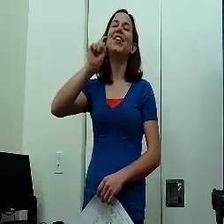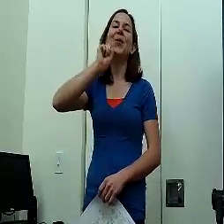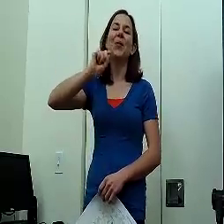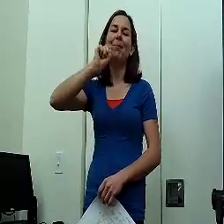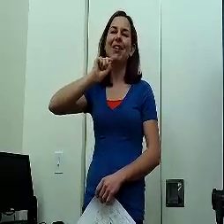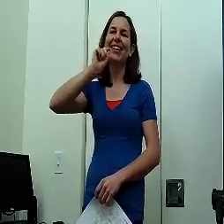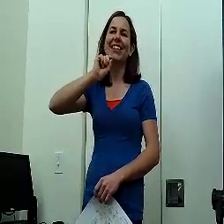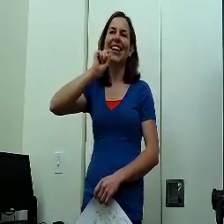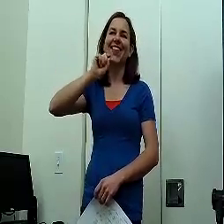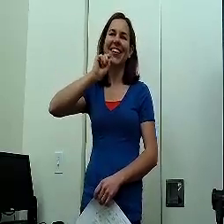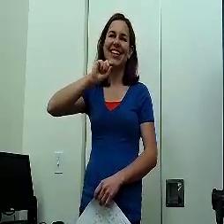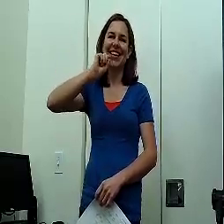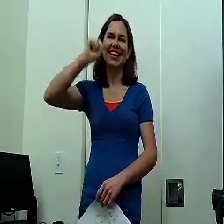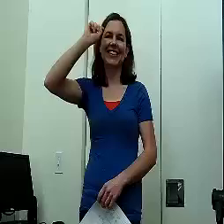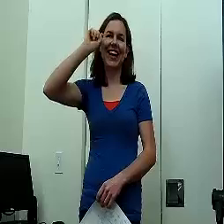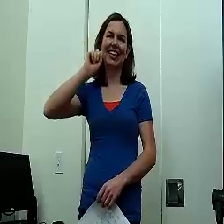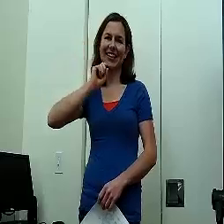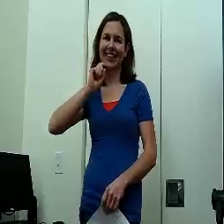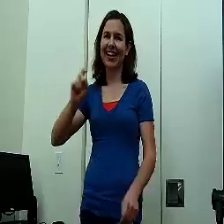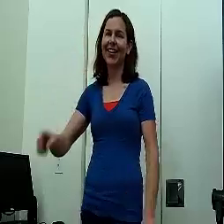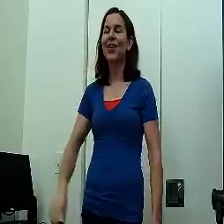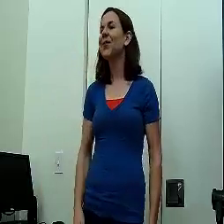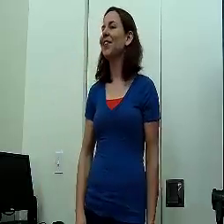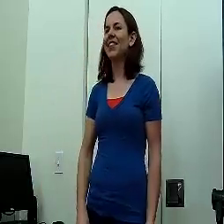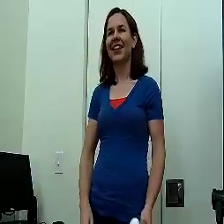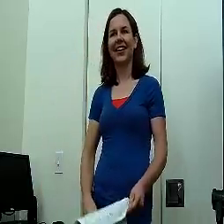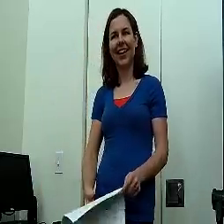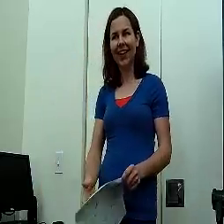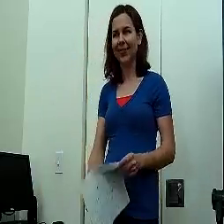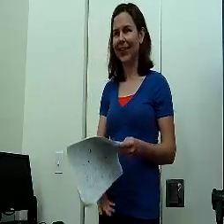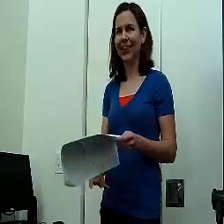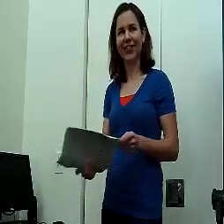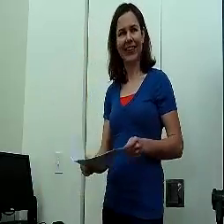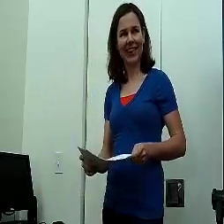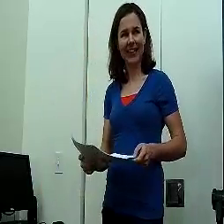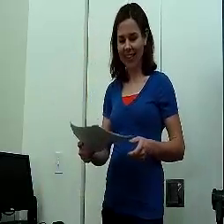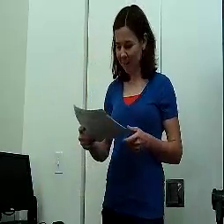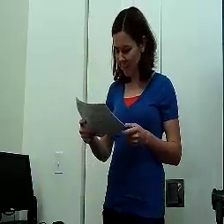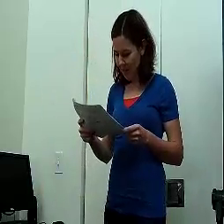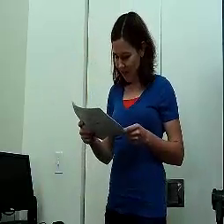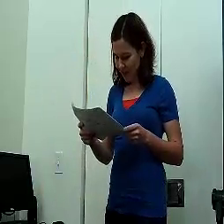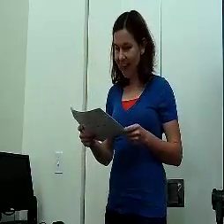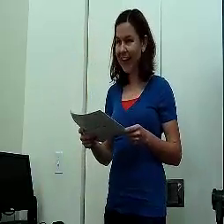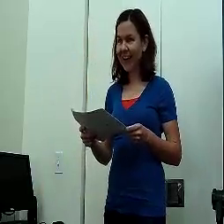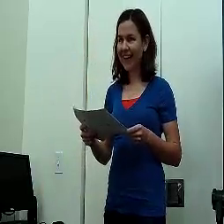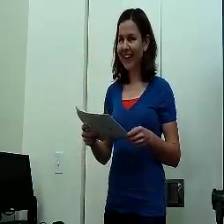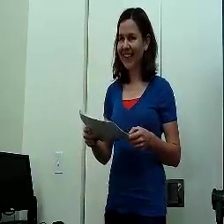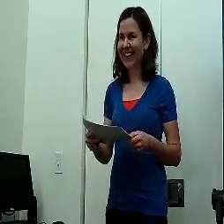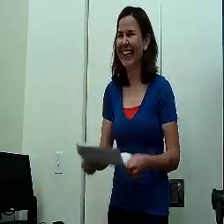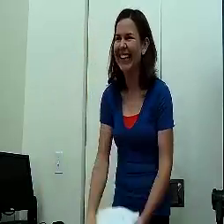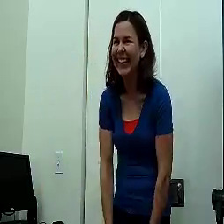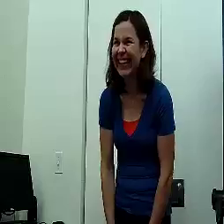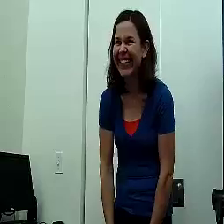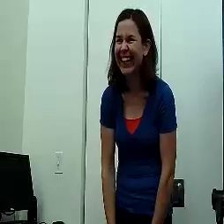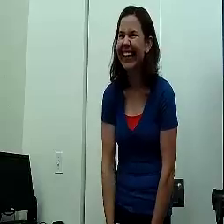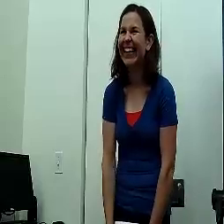Your rubber is down here. Sex is there. We're learning a lot of really interesting science today. It's really weird how many sexual signs are related to